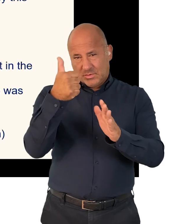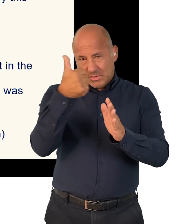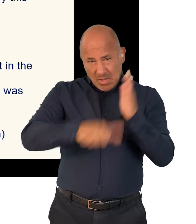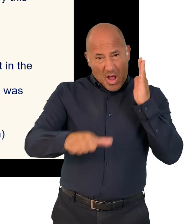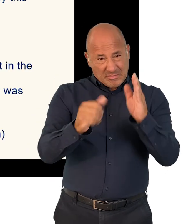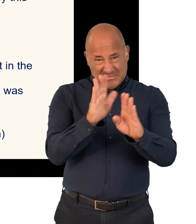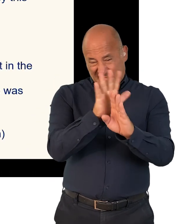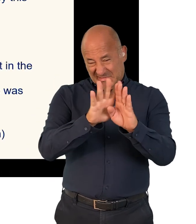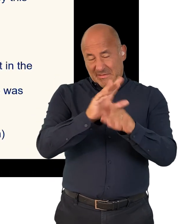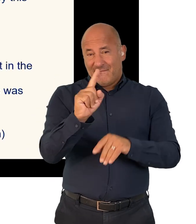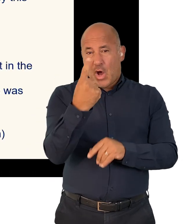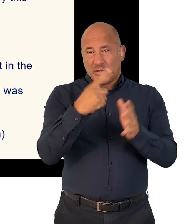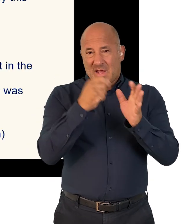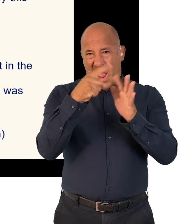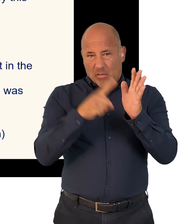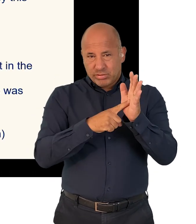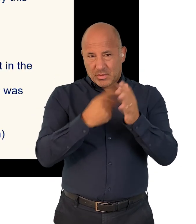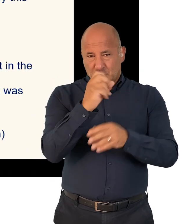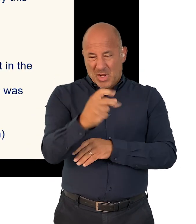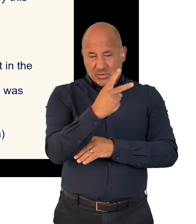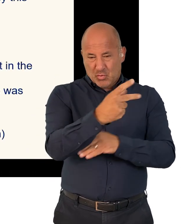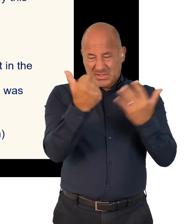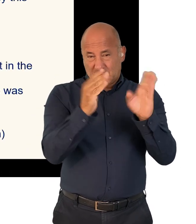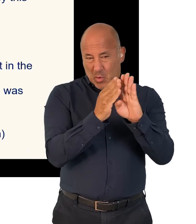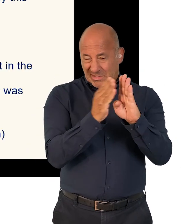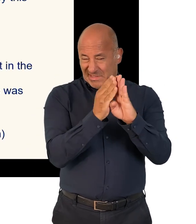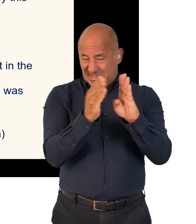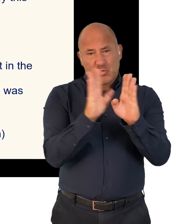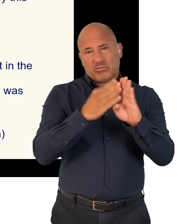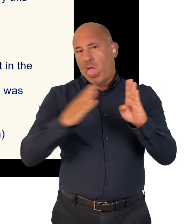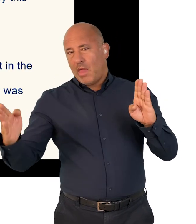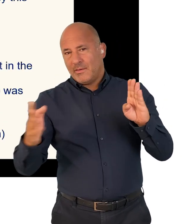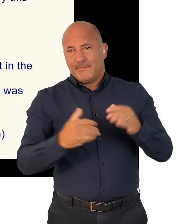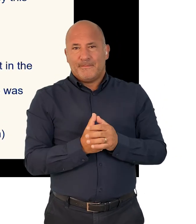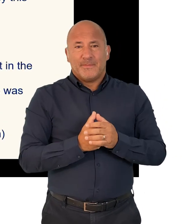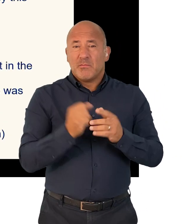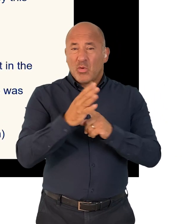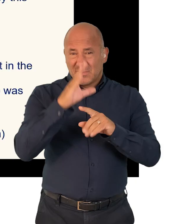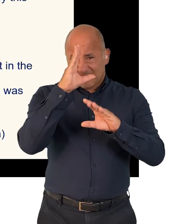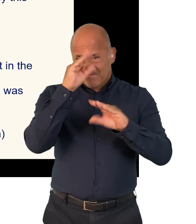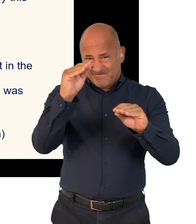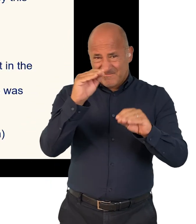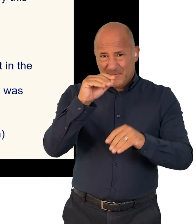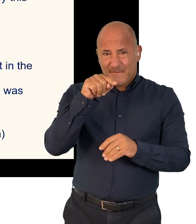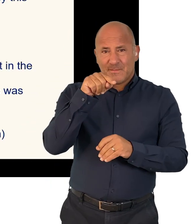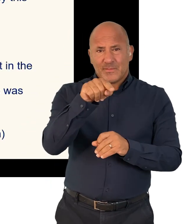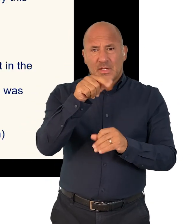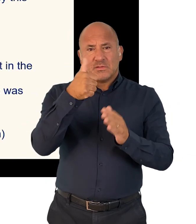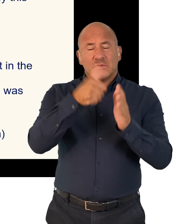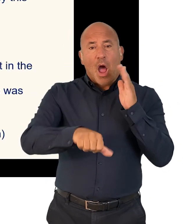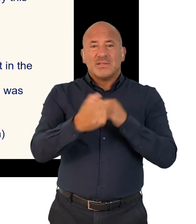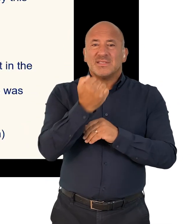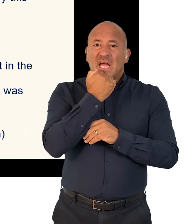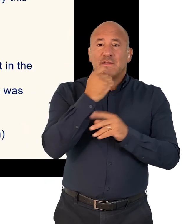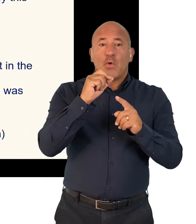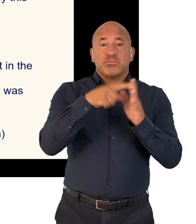date to be scheduled as soon as possible after the 1st of April 2026. It's important to note that our defined project